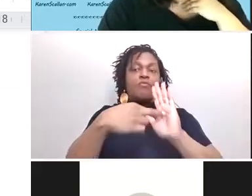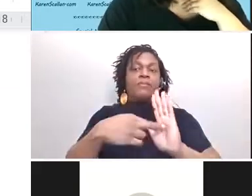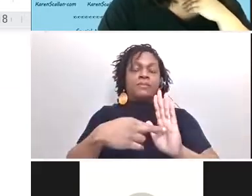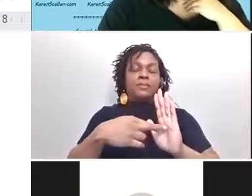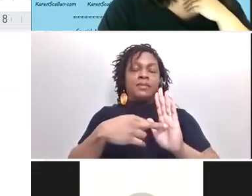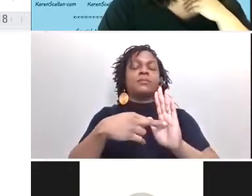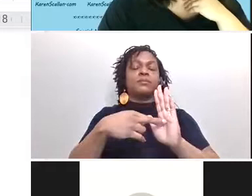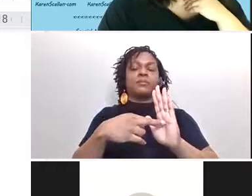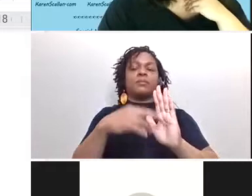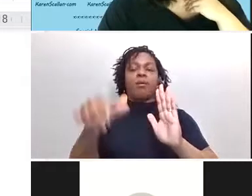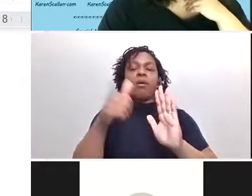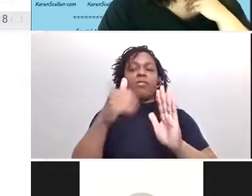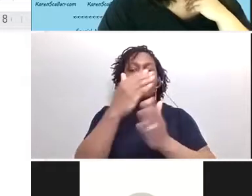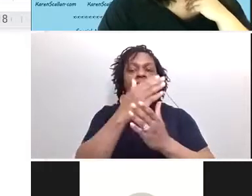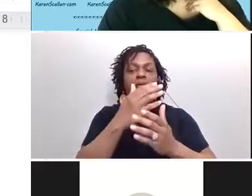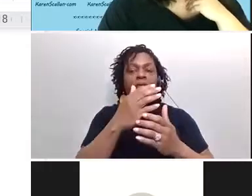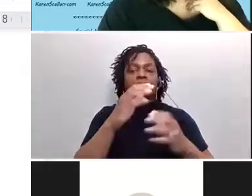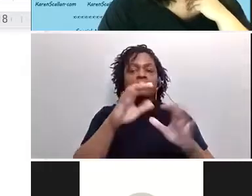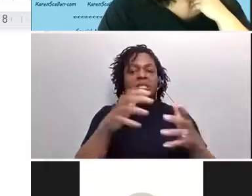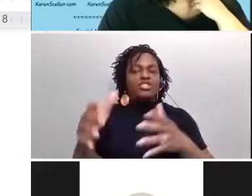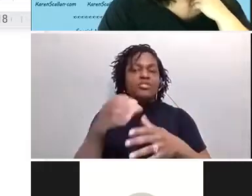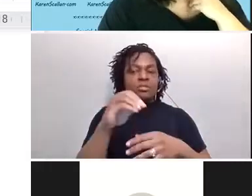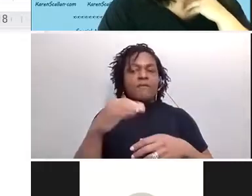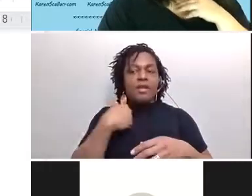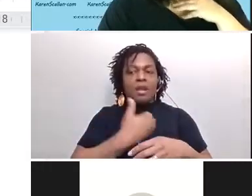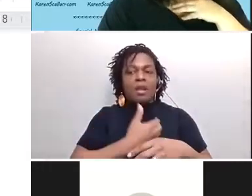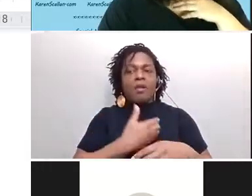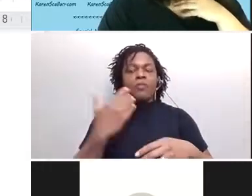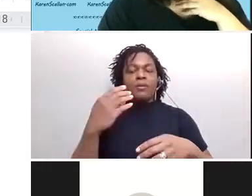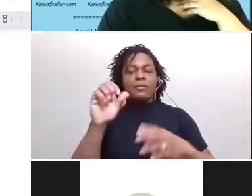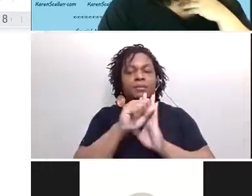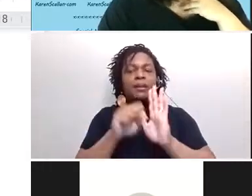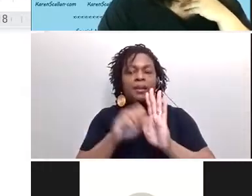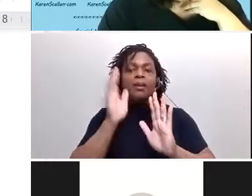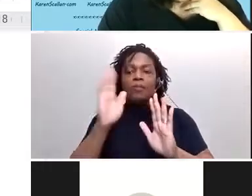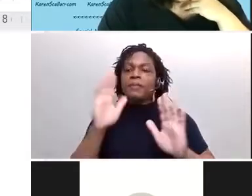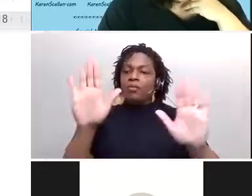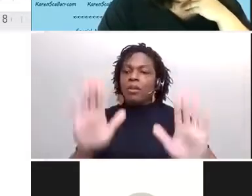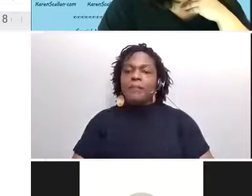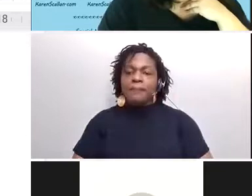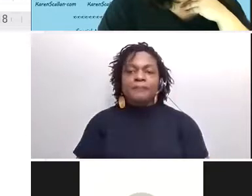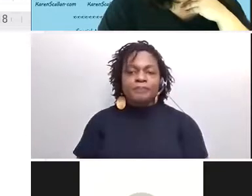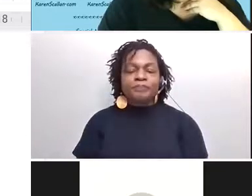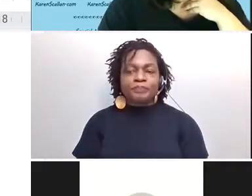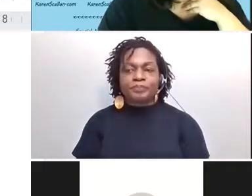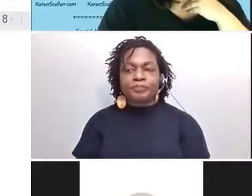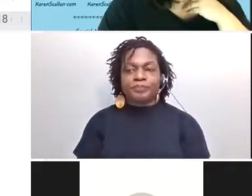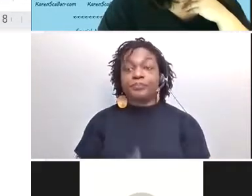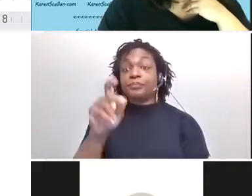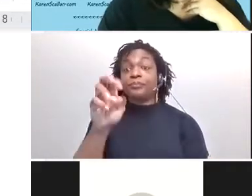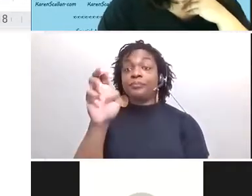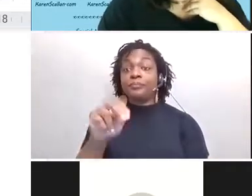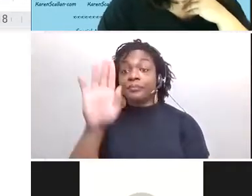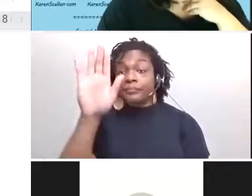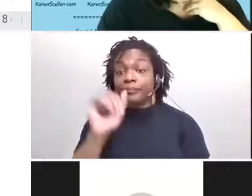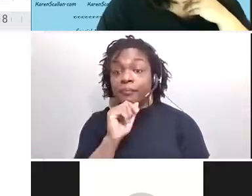these other sections of our, of our state, that would be great. And Karen has her hand